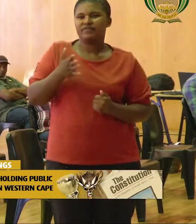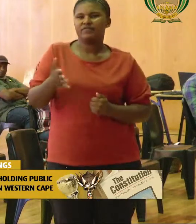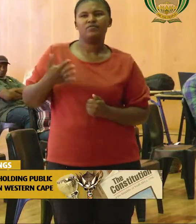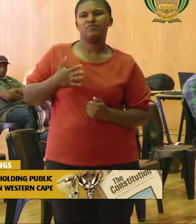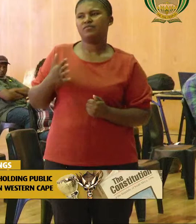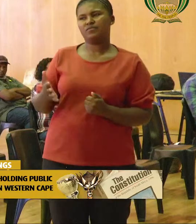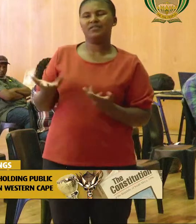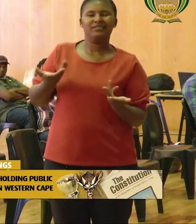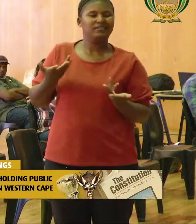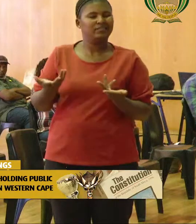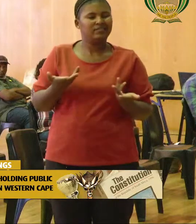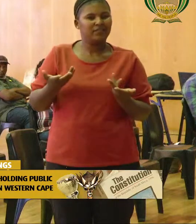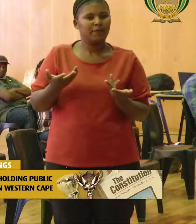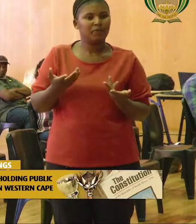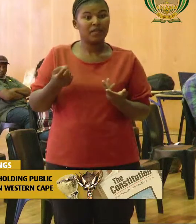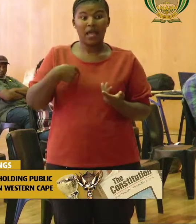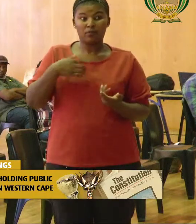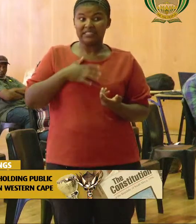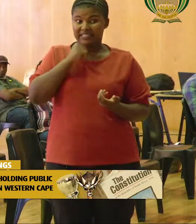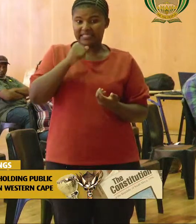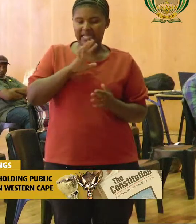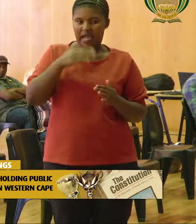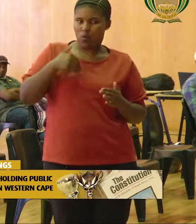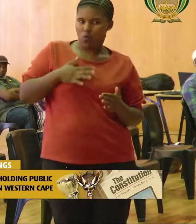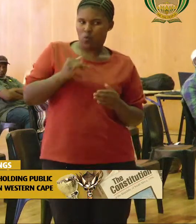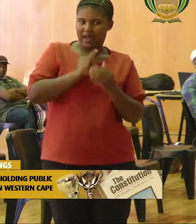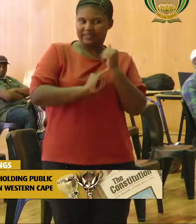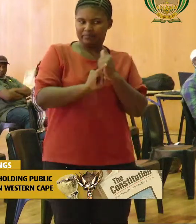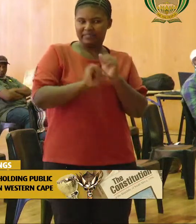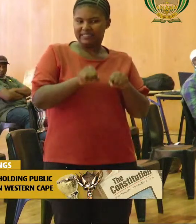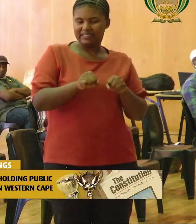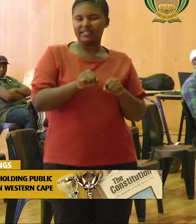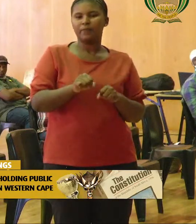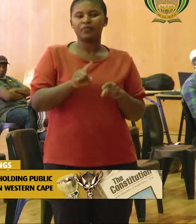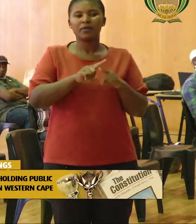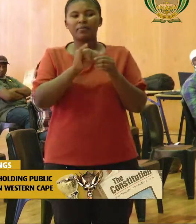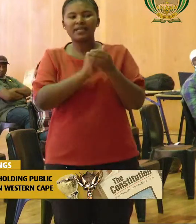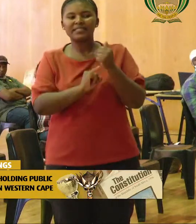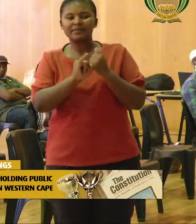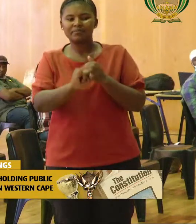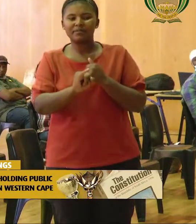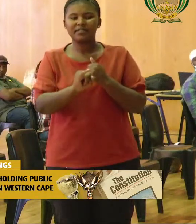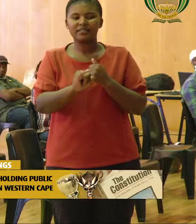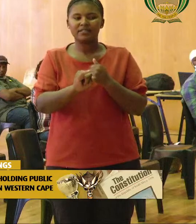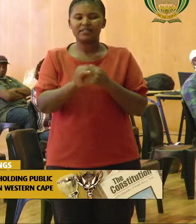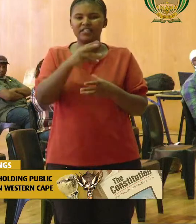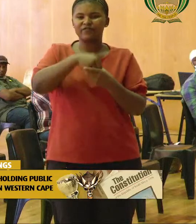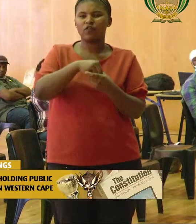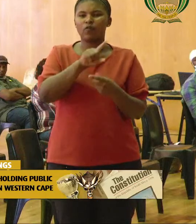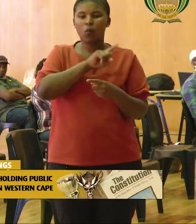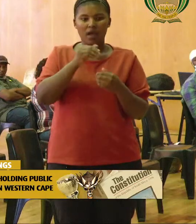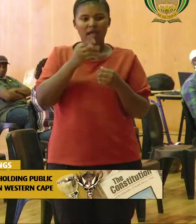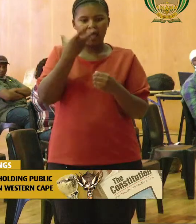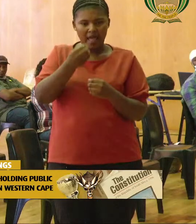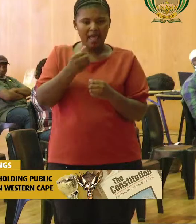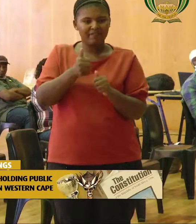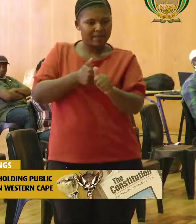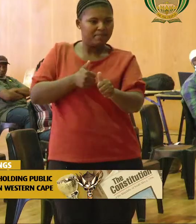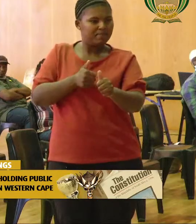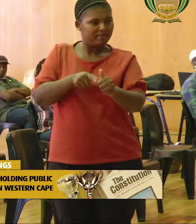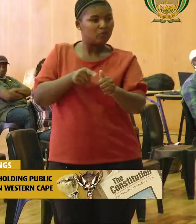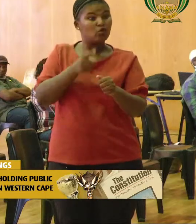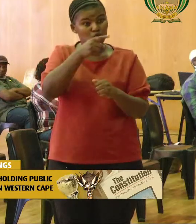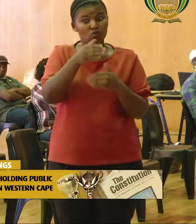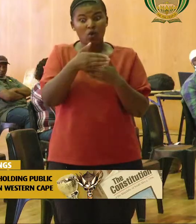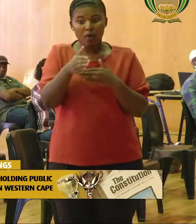asifuni independence. Not that ndiyayifuna independence, because nayo, it is back on a gap. You open the gap for the